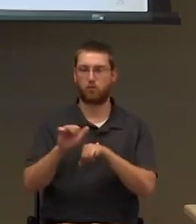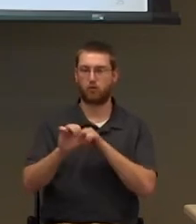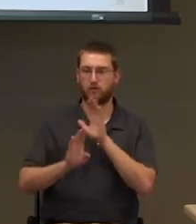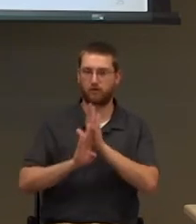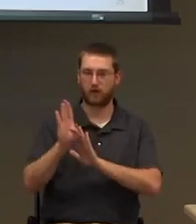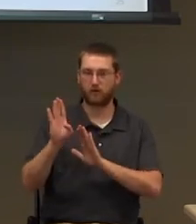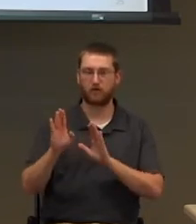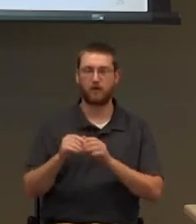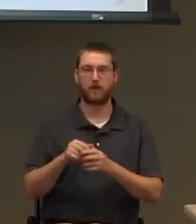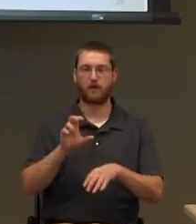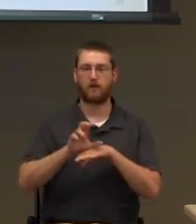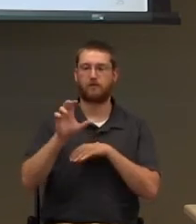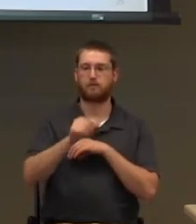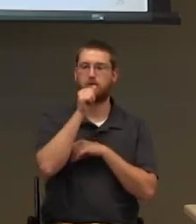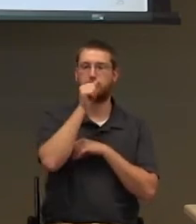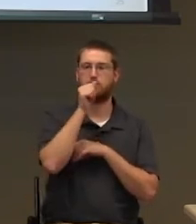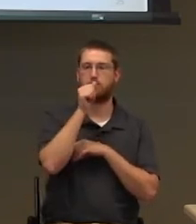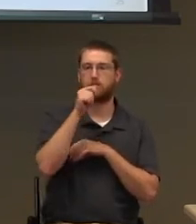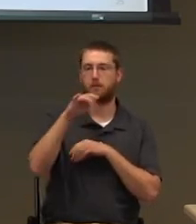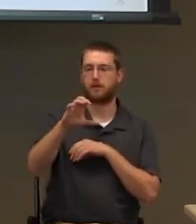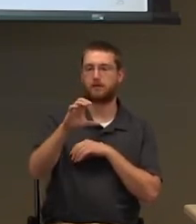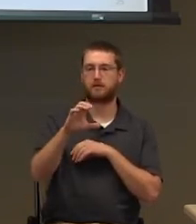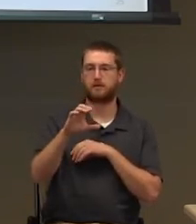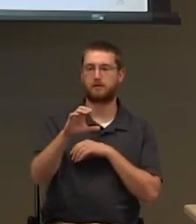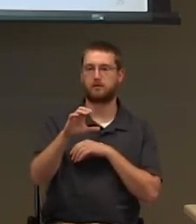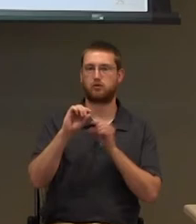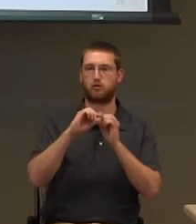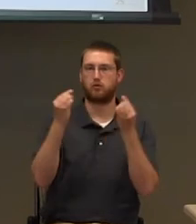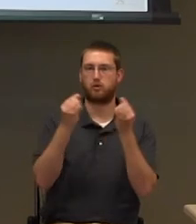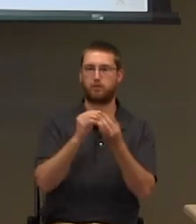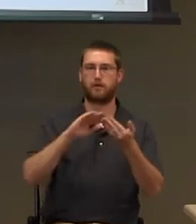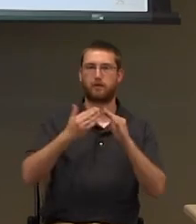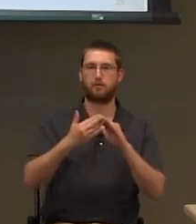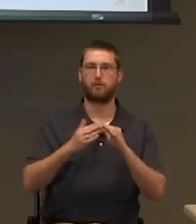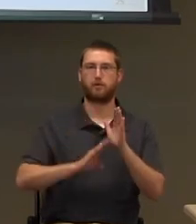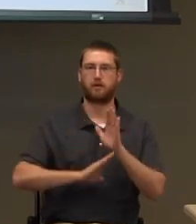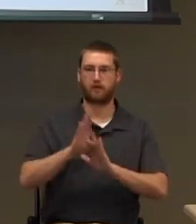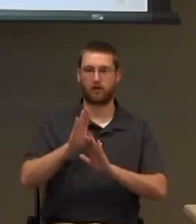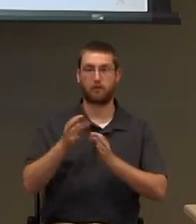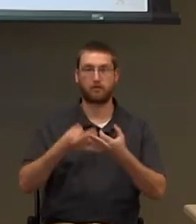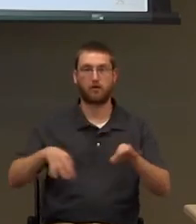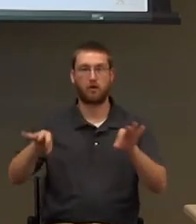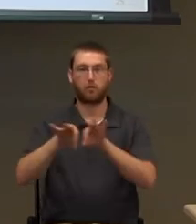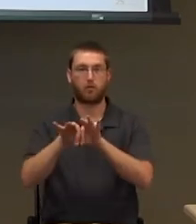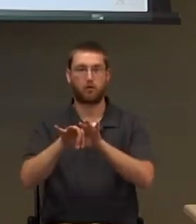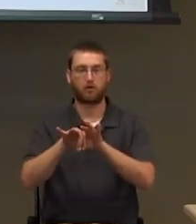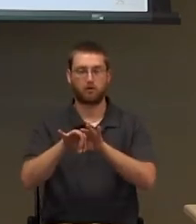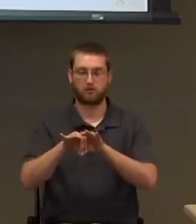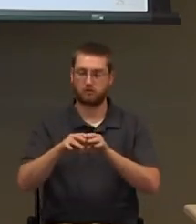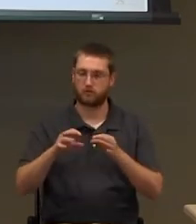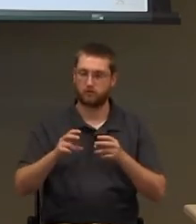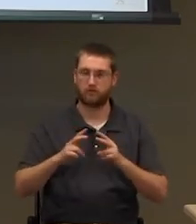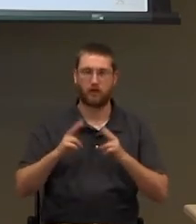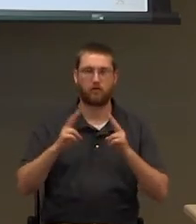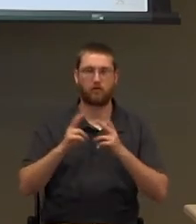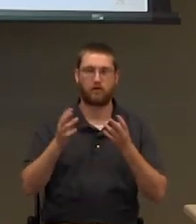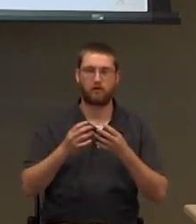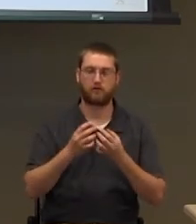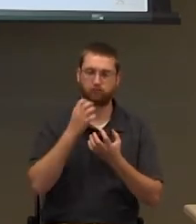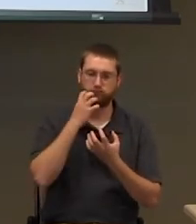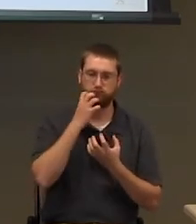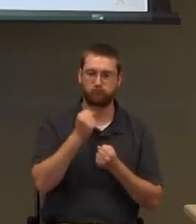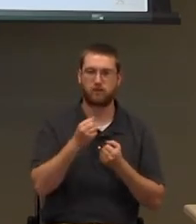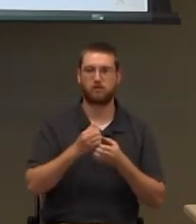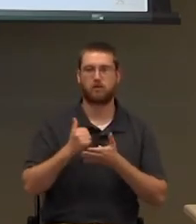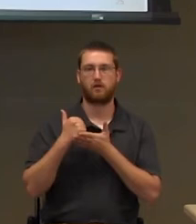the investment the public sector is making in Main Streets is community development. It's important, it's vital, it's extremely valuable